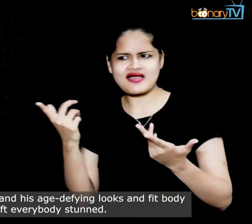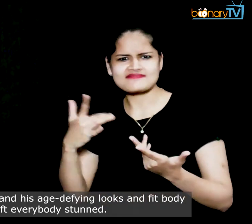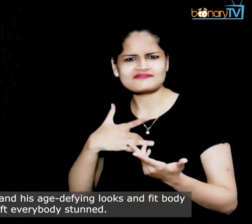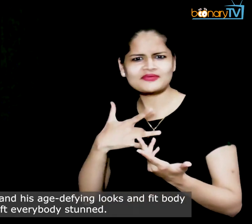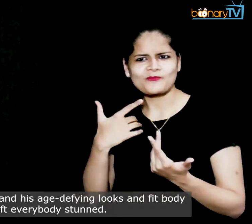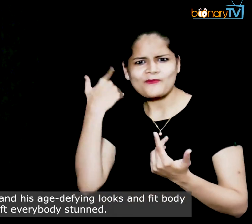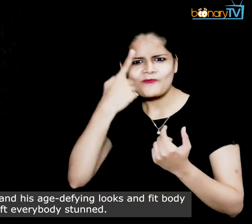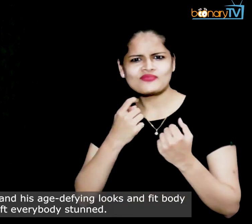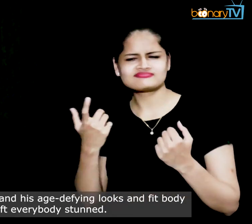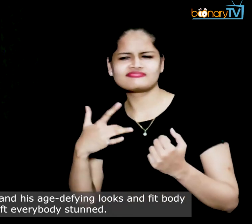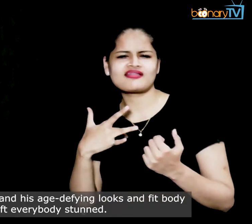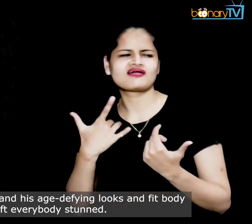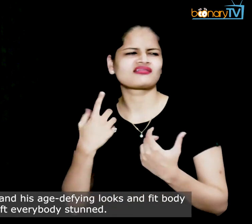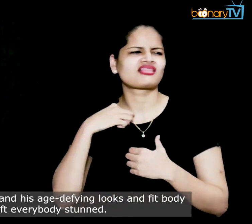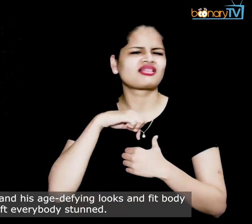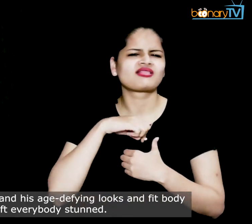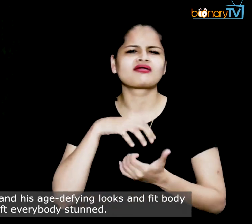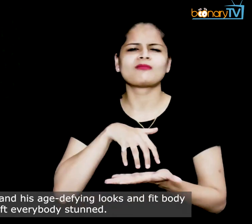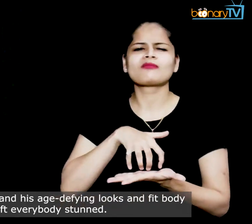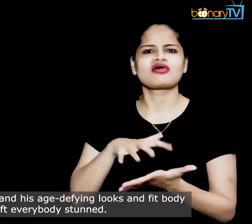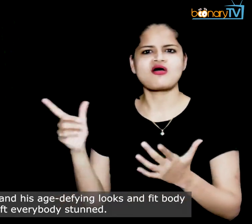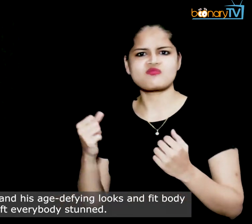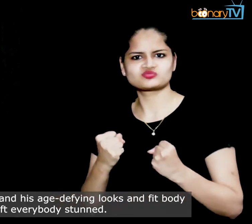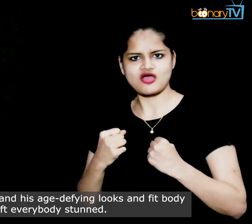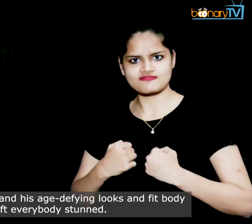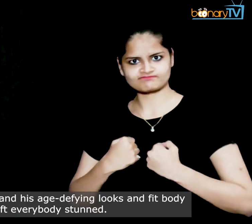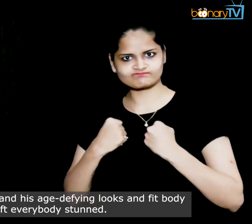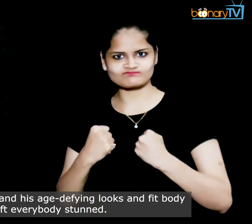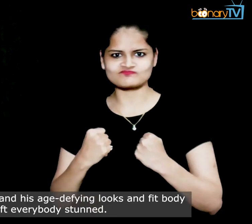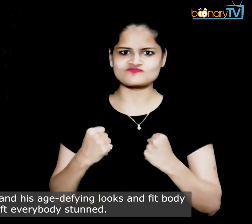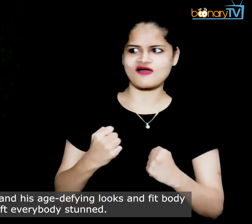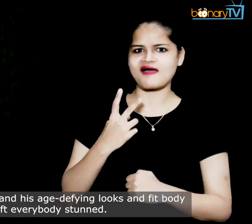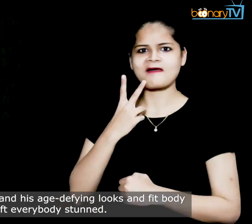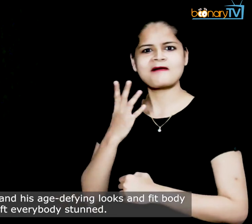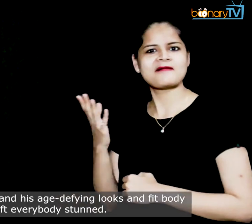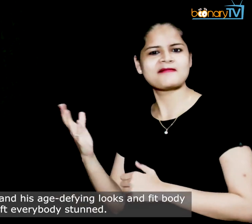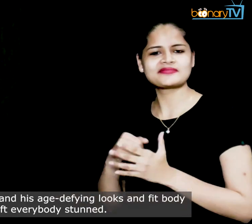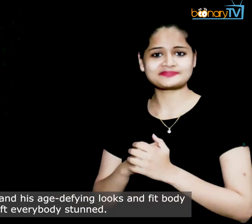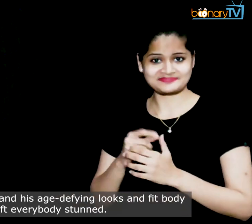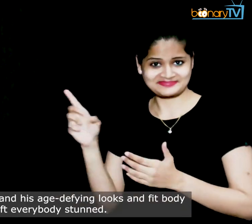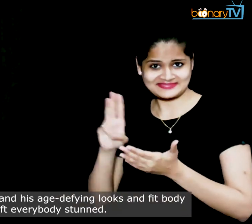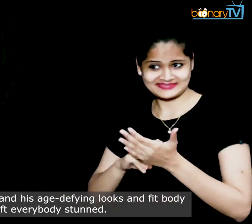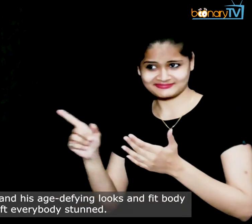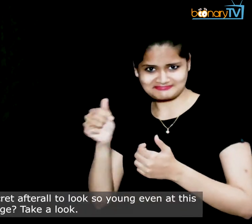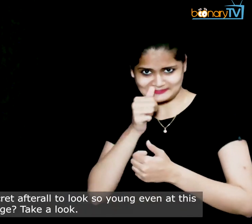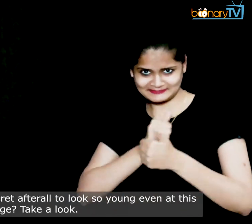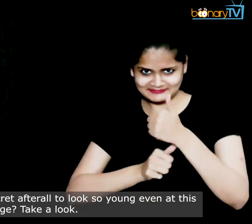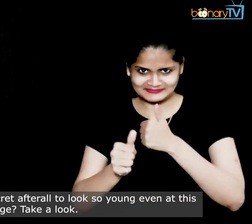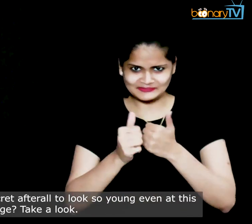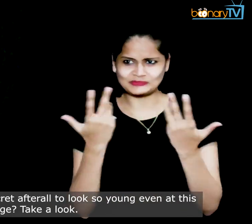defying looks and fit body have left everybody stunned what is Mamuti